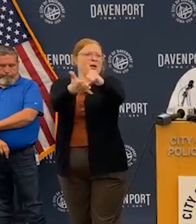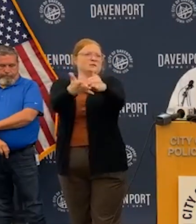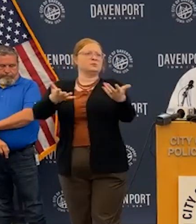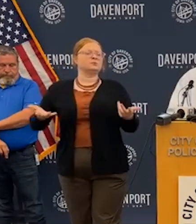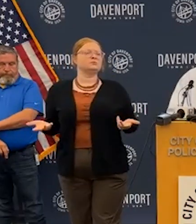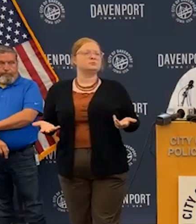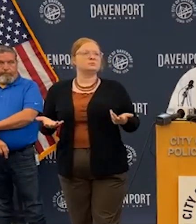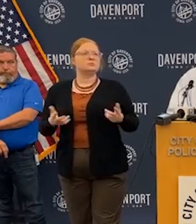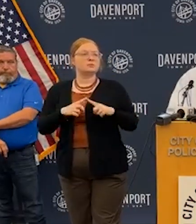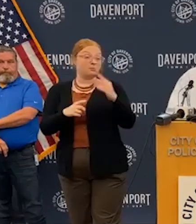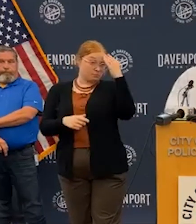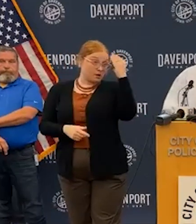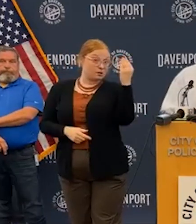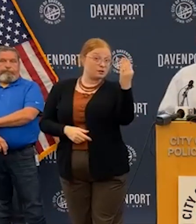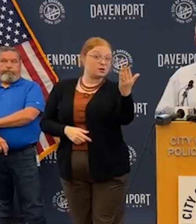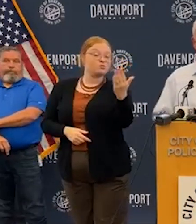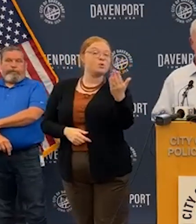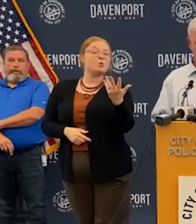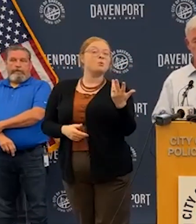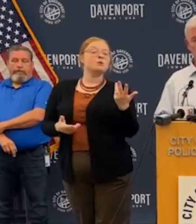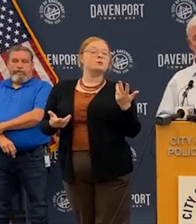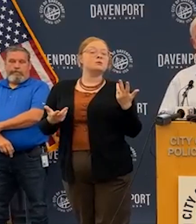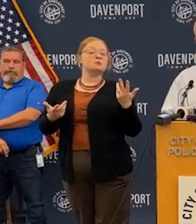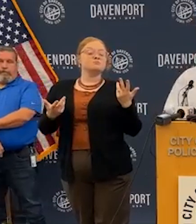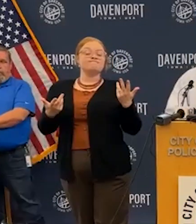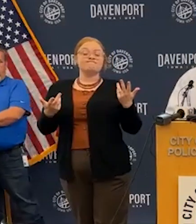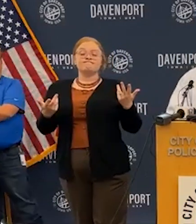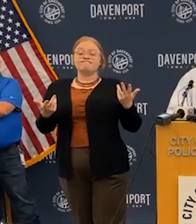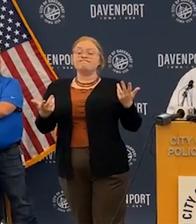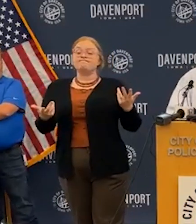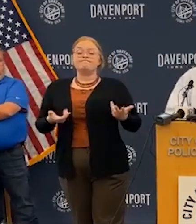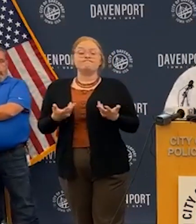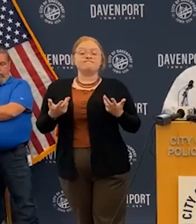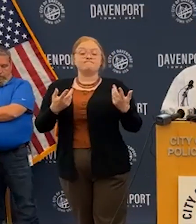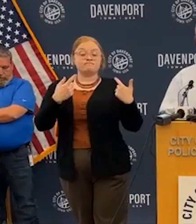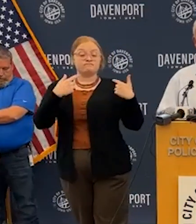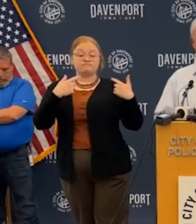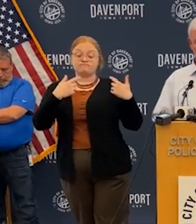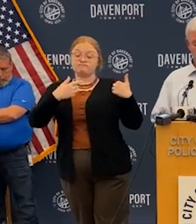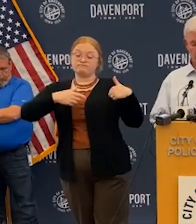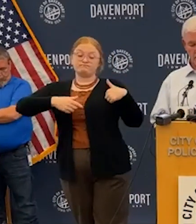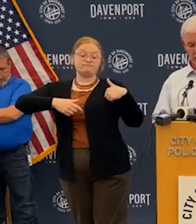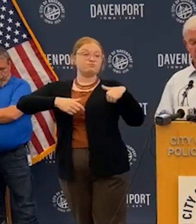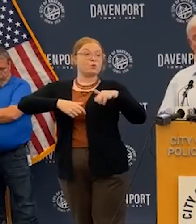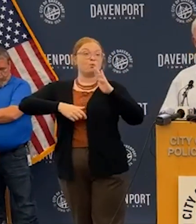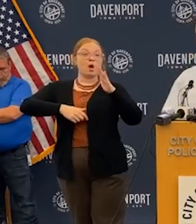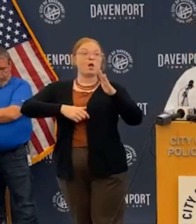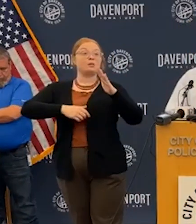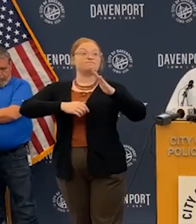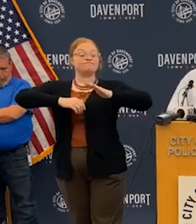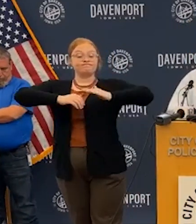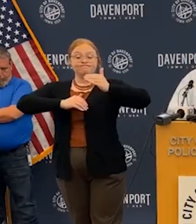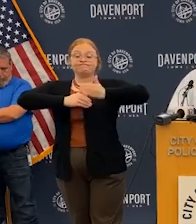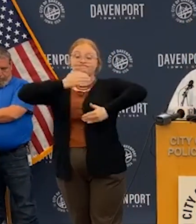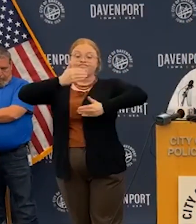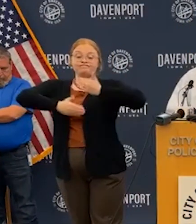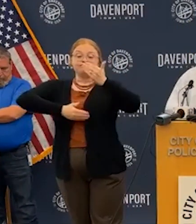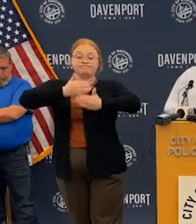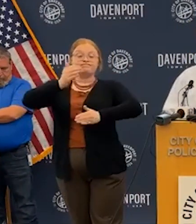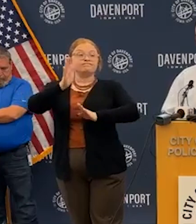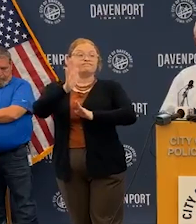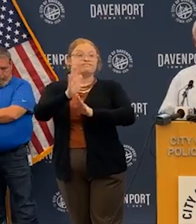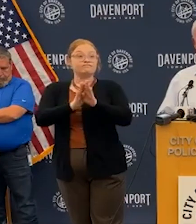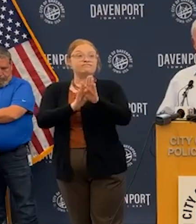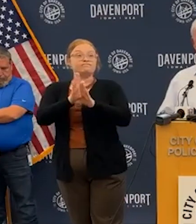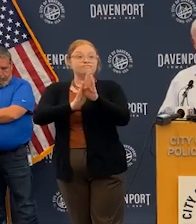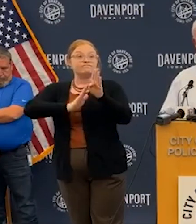through improved inspections and a continuous inspection cycle, we will continue to look